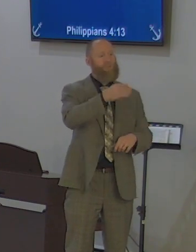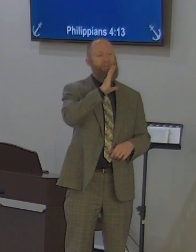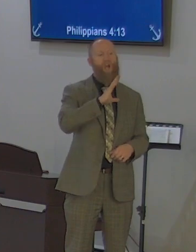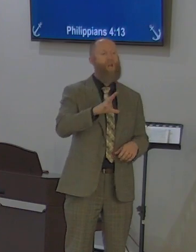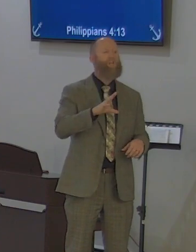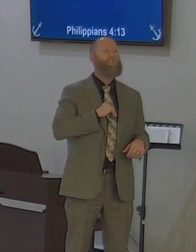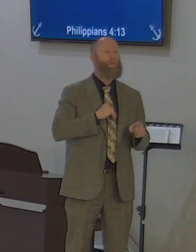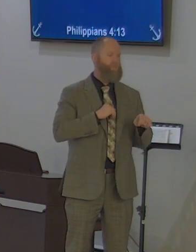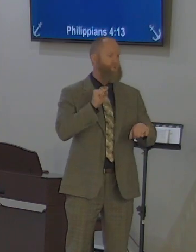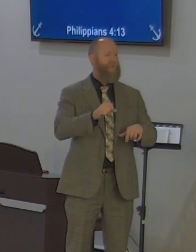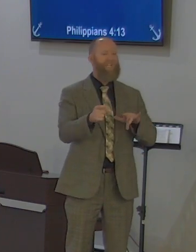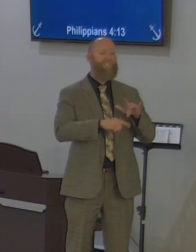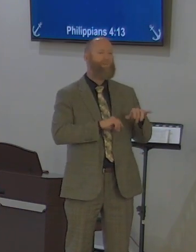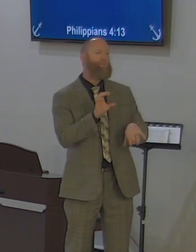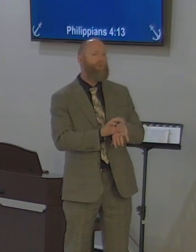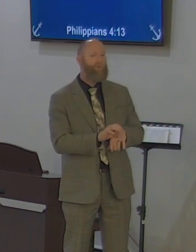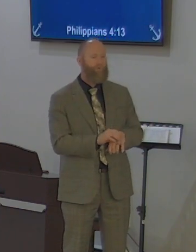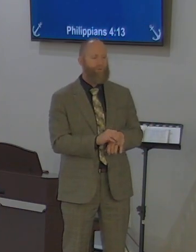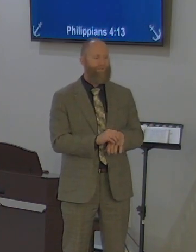The Bible doesn't say that.